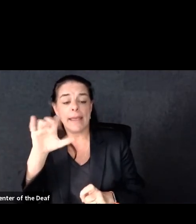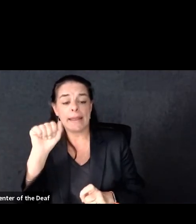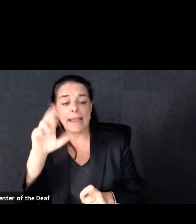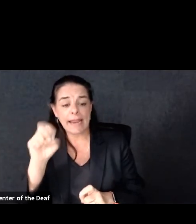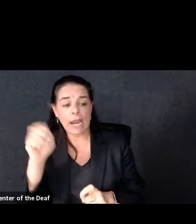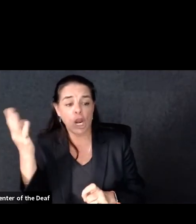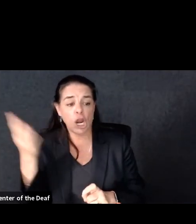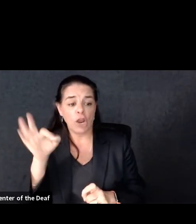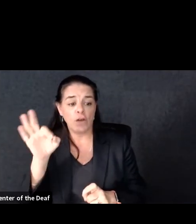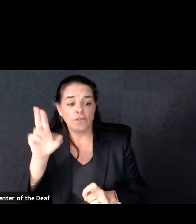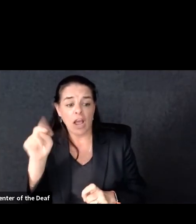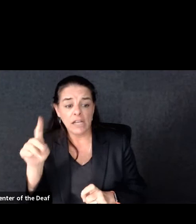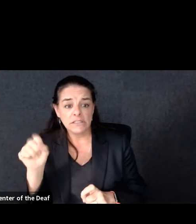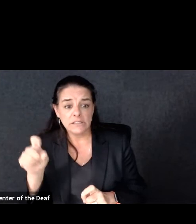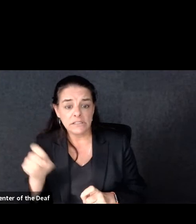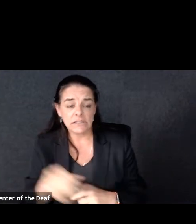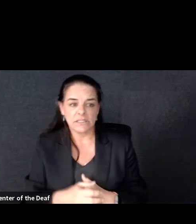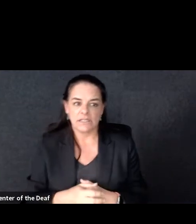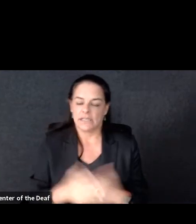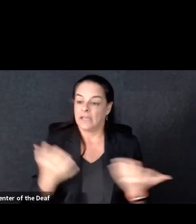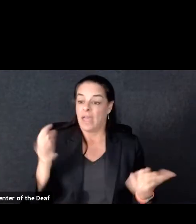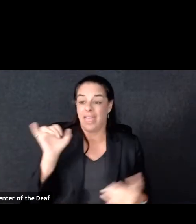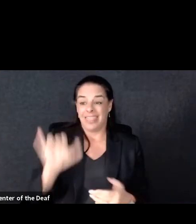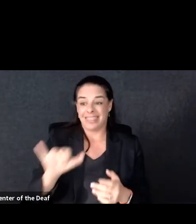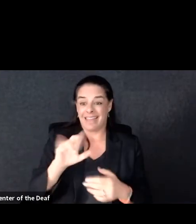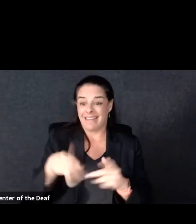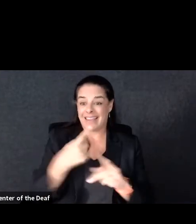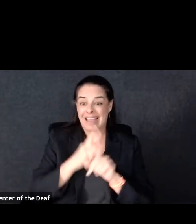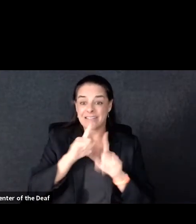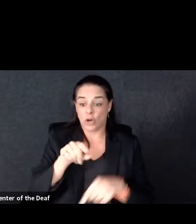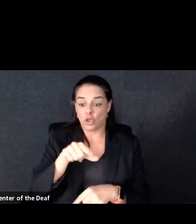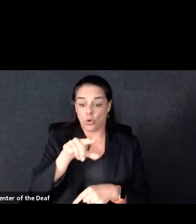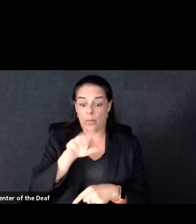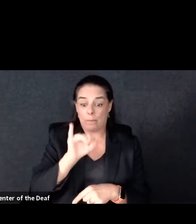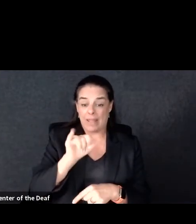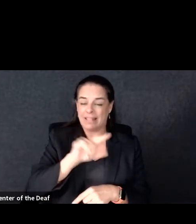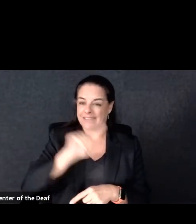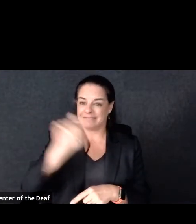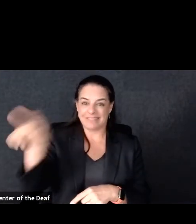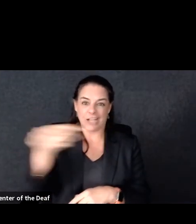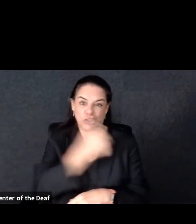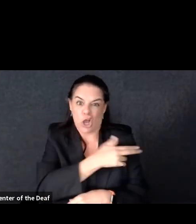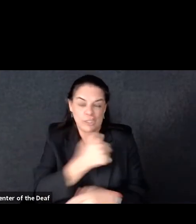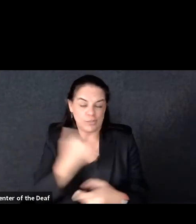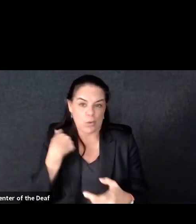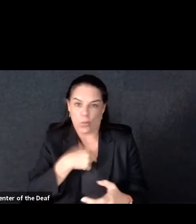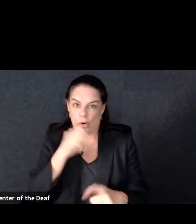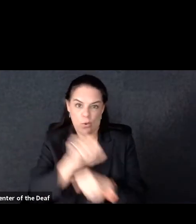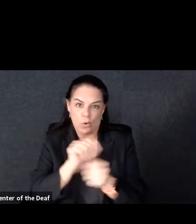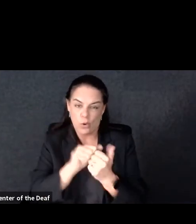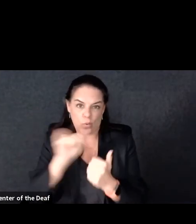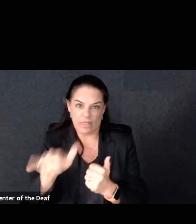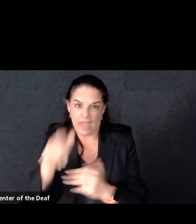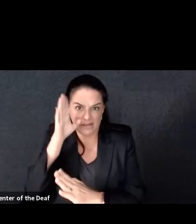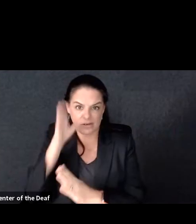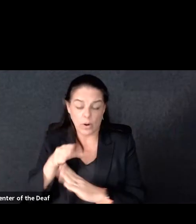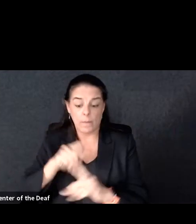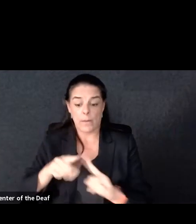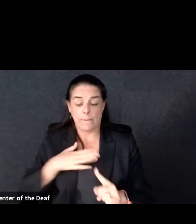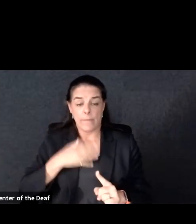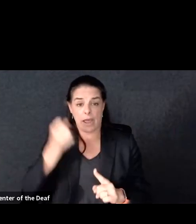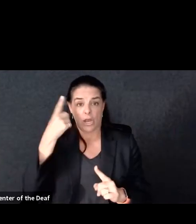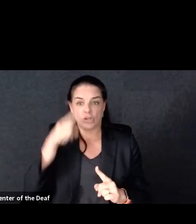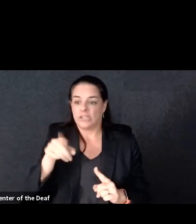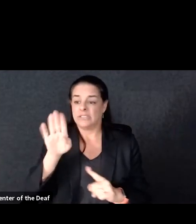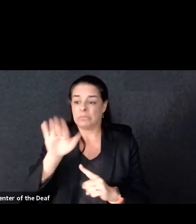Medicaid/care funds? I would direct any questions on billing to the hospitals. We don't work with that directly. My understanding, though, is that it's billed